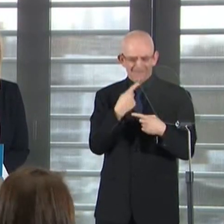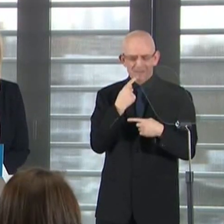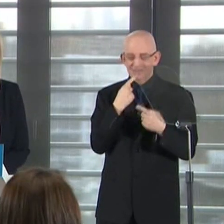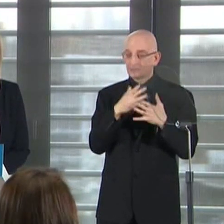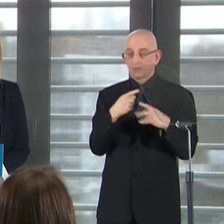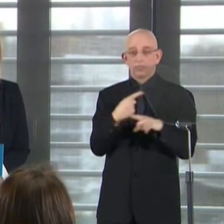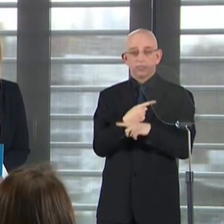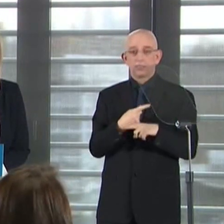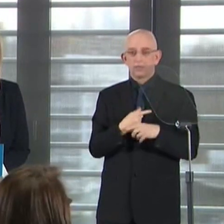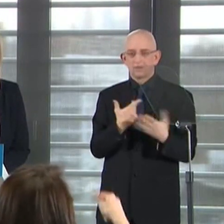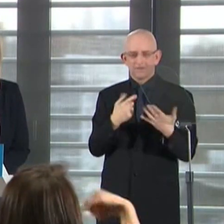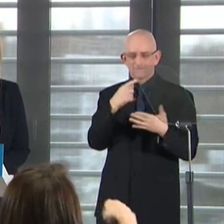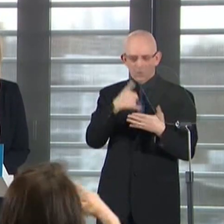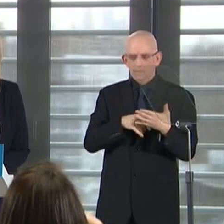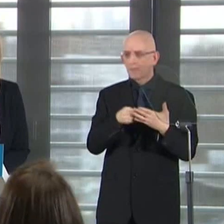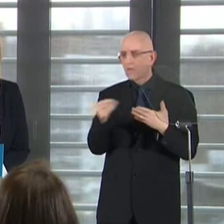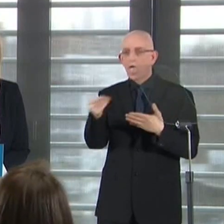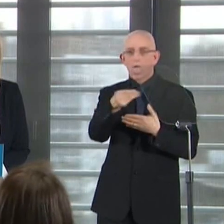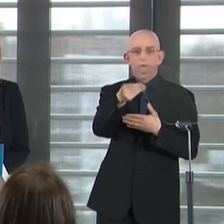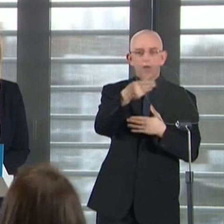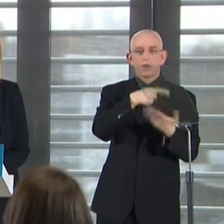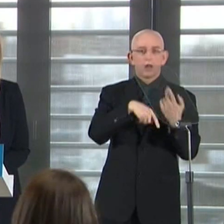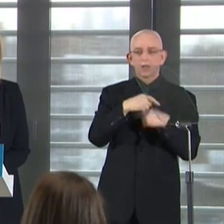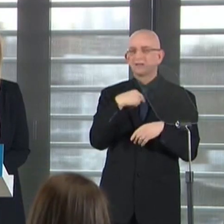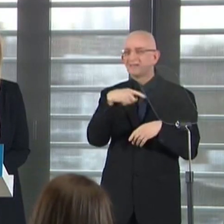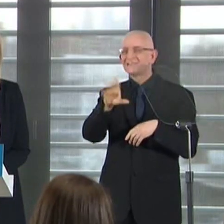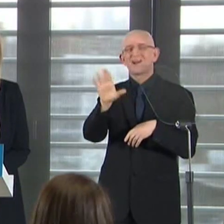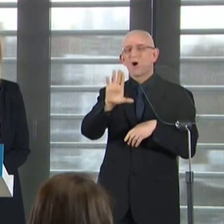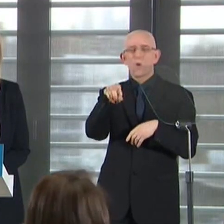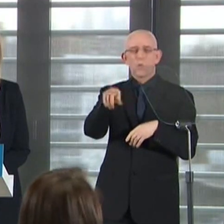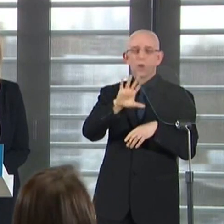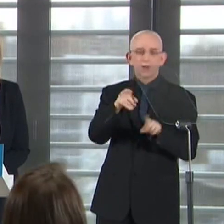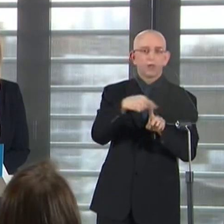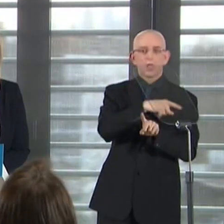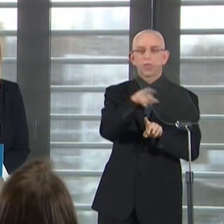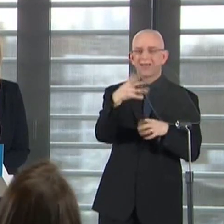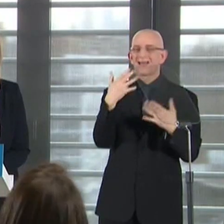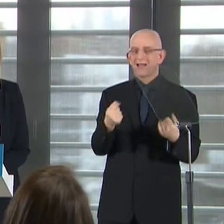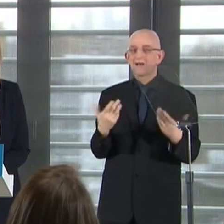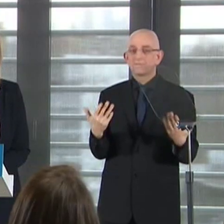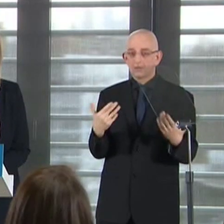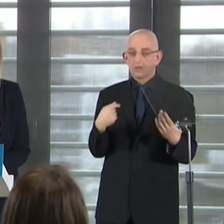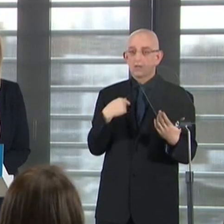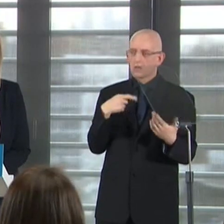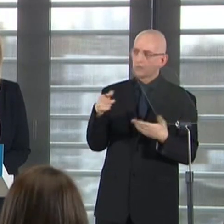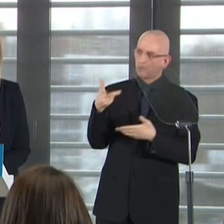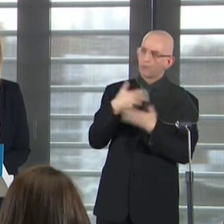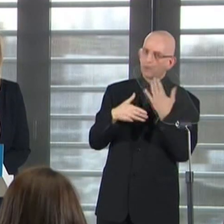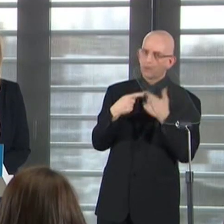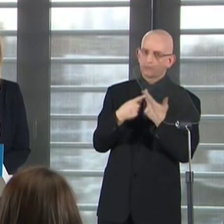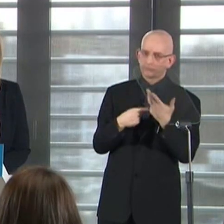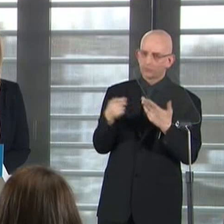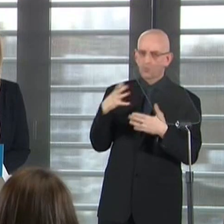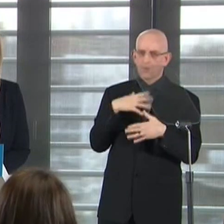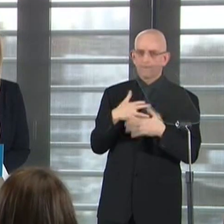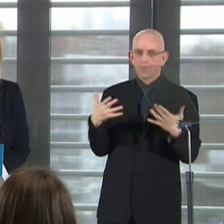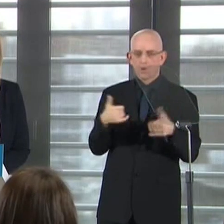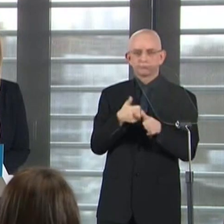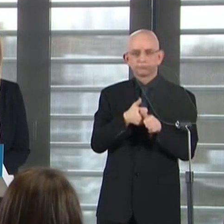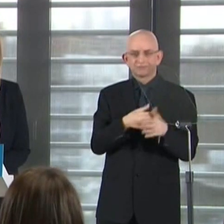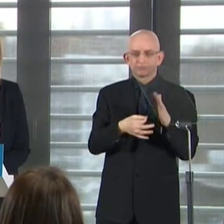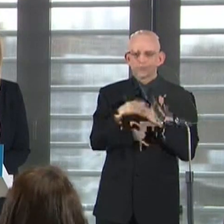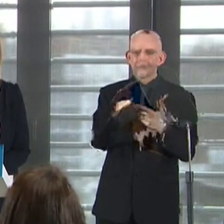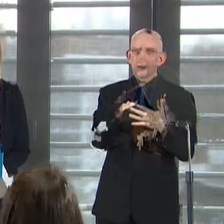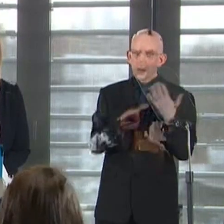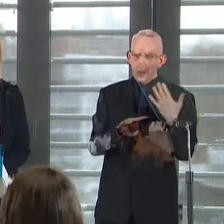inadequate training, etc. I hear that you're very keen to work through those issues and to improve them. Will you commit to working with RNIB and